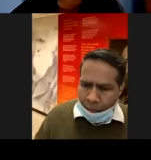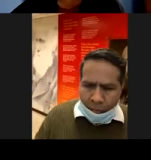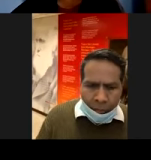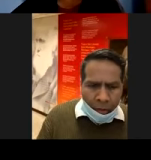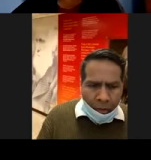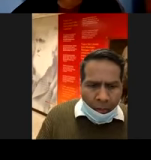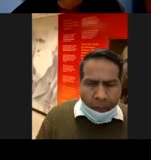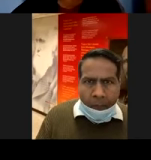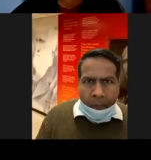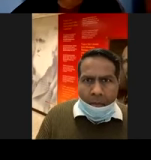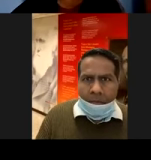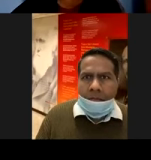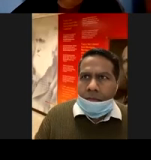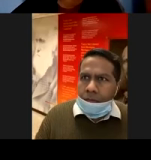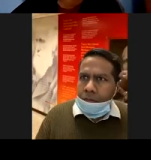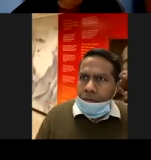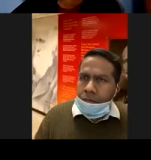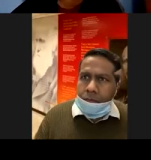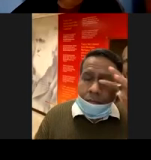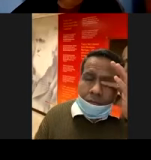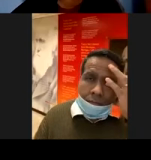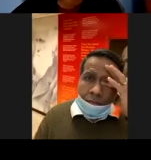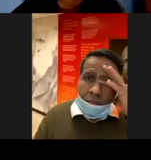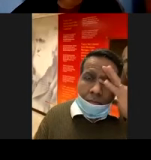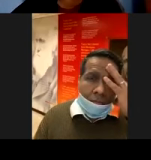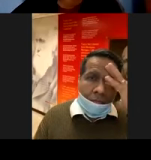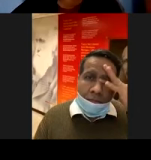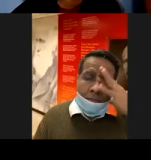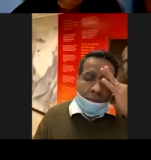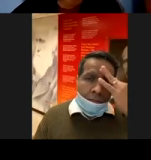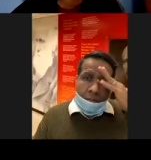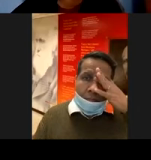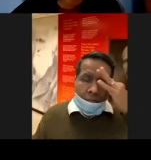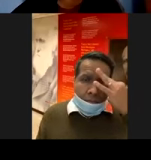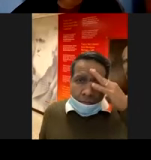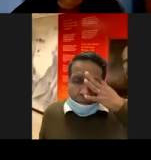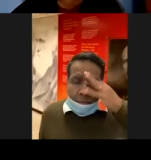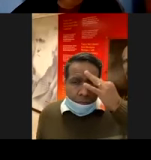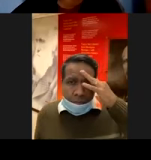the Third World, but teaching about it.